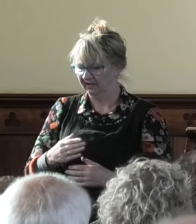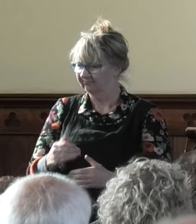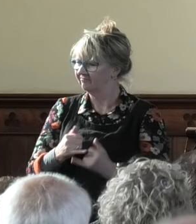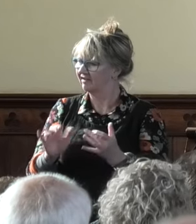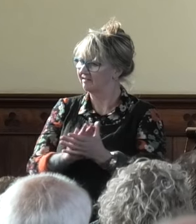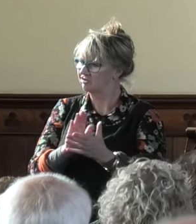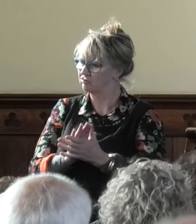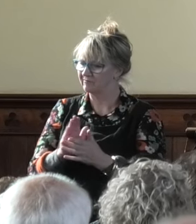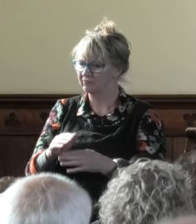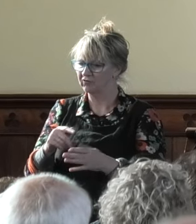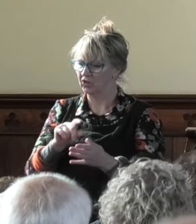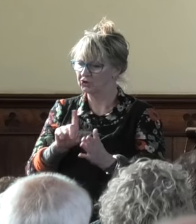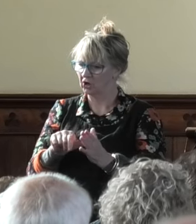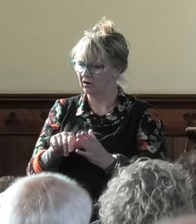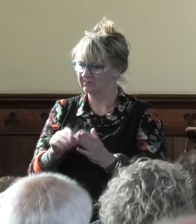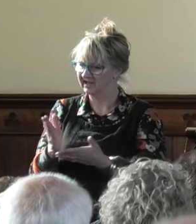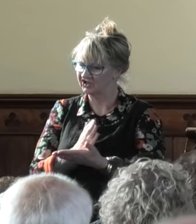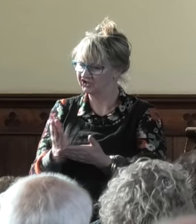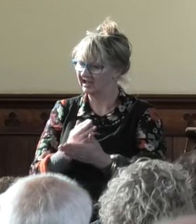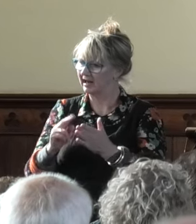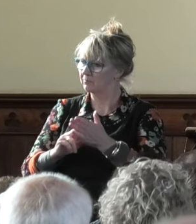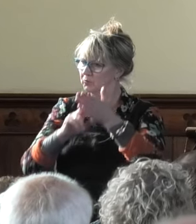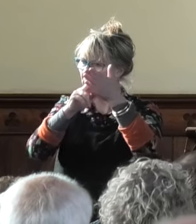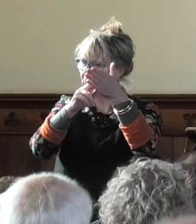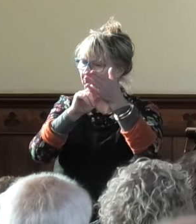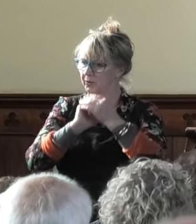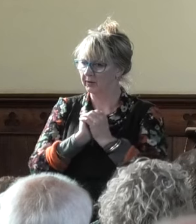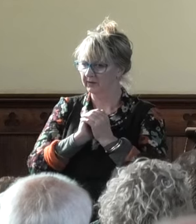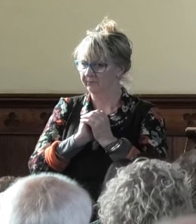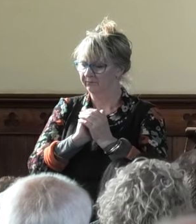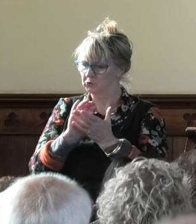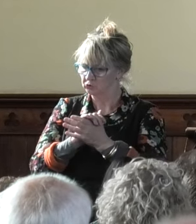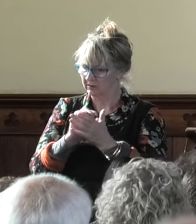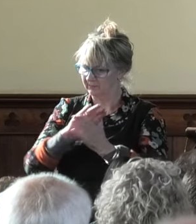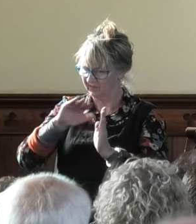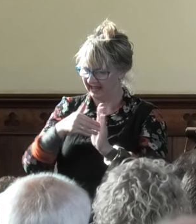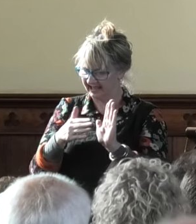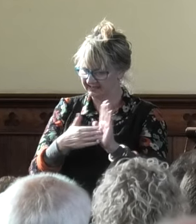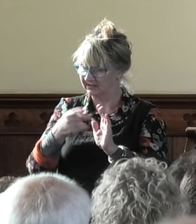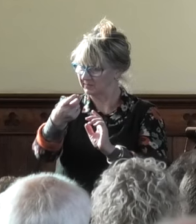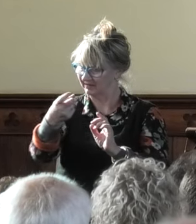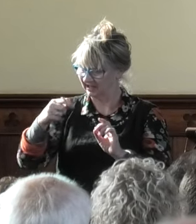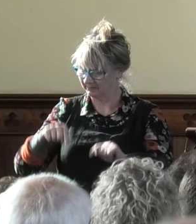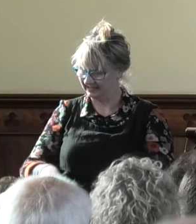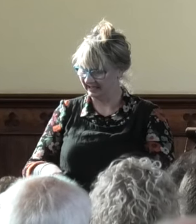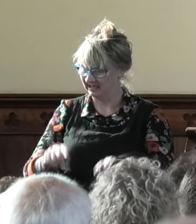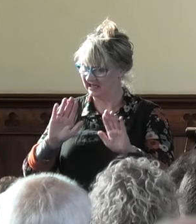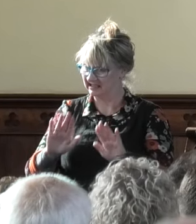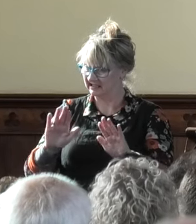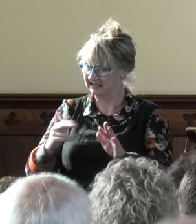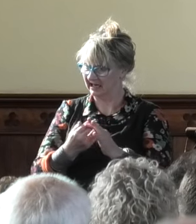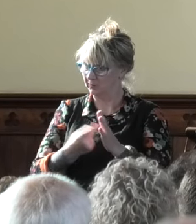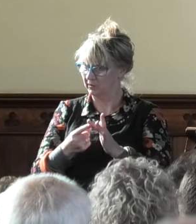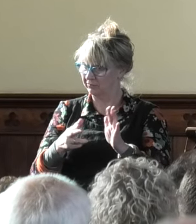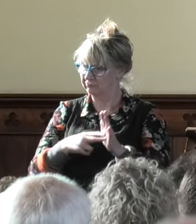shared up north so recently. And Alice will also be very grateful that in the past month she's been able to come down and stay with Rin's